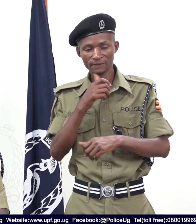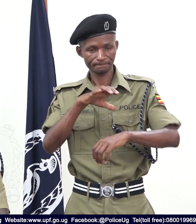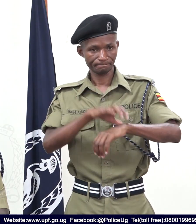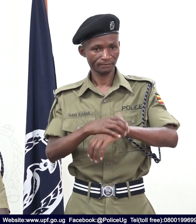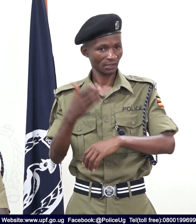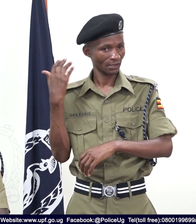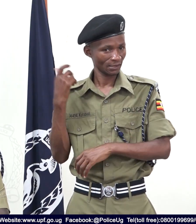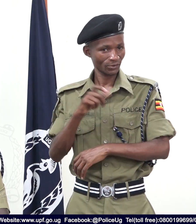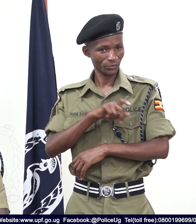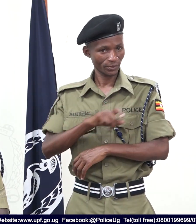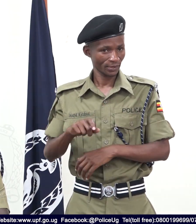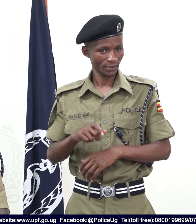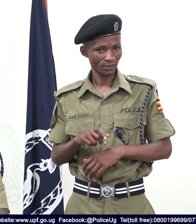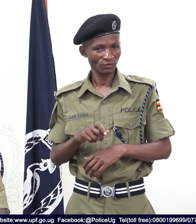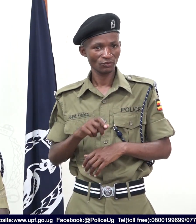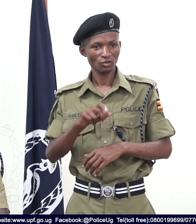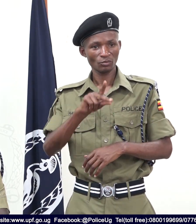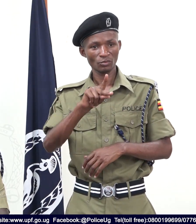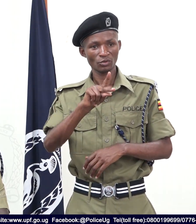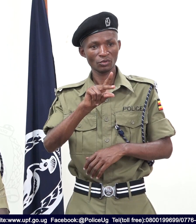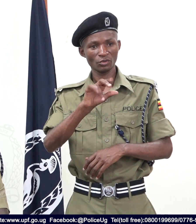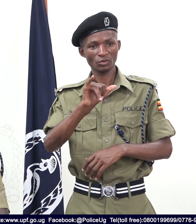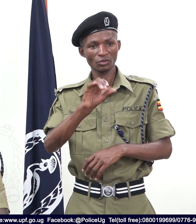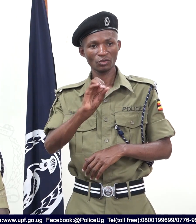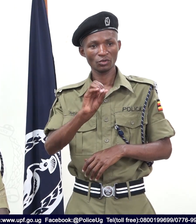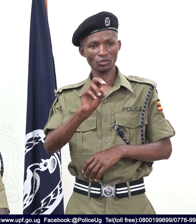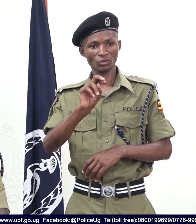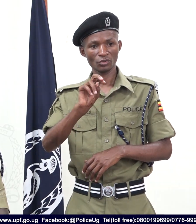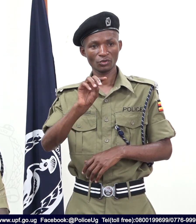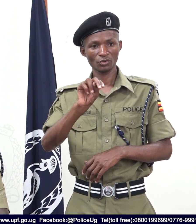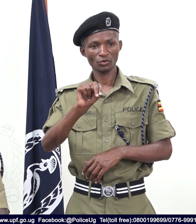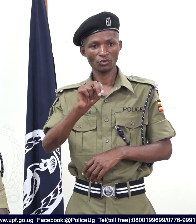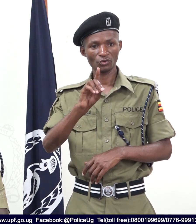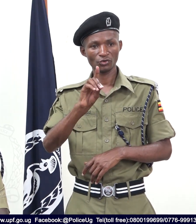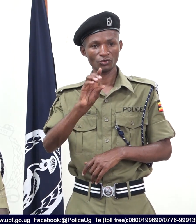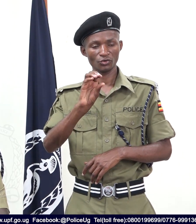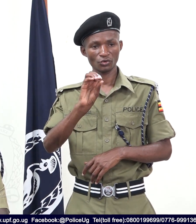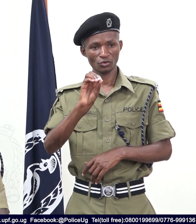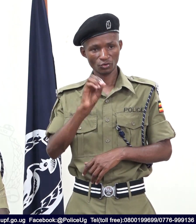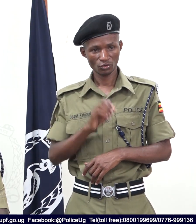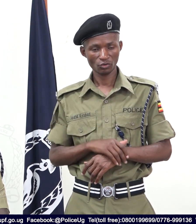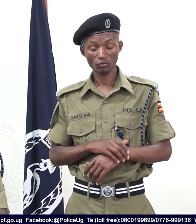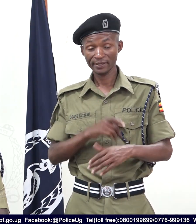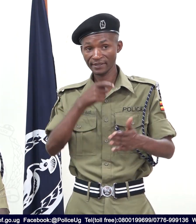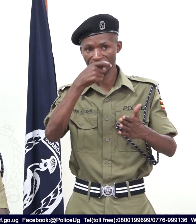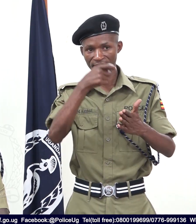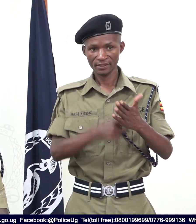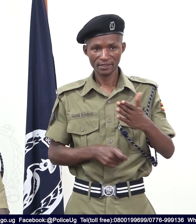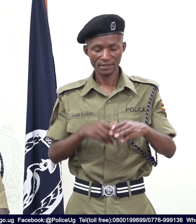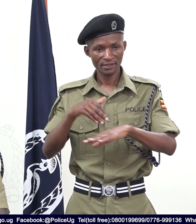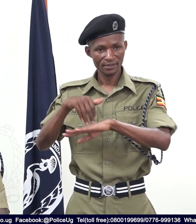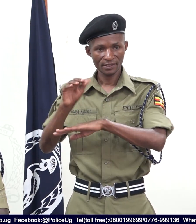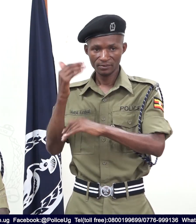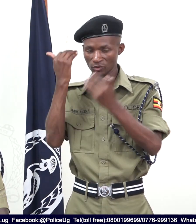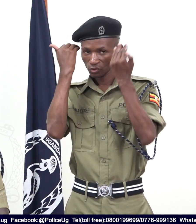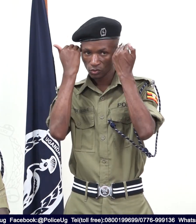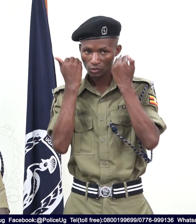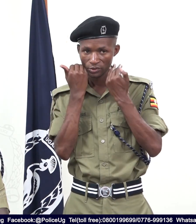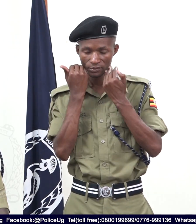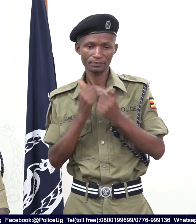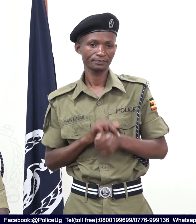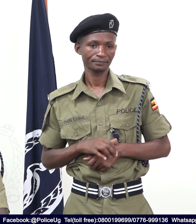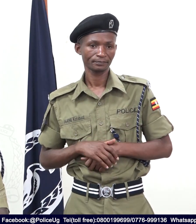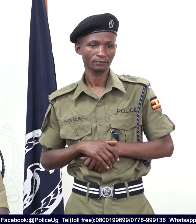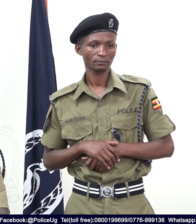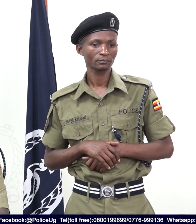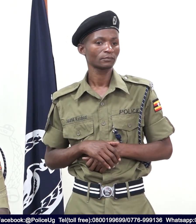week in Chondo, Kapeka, and managed to charge him to court.